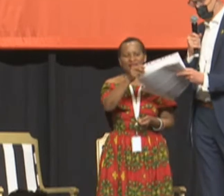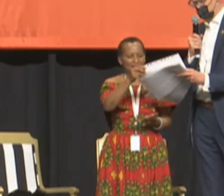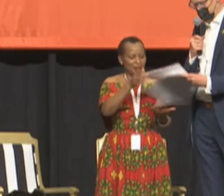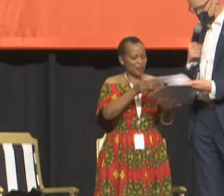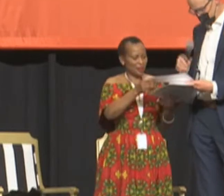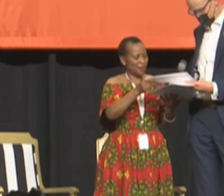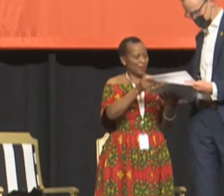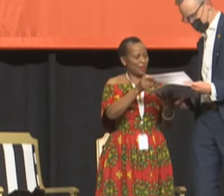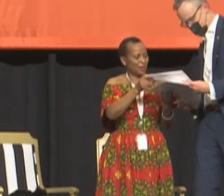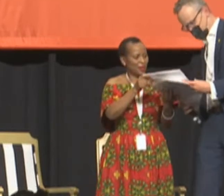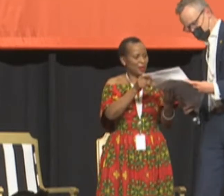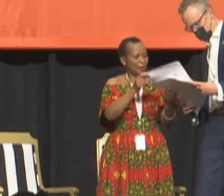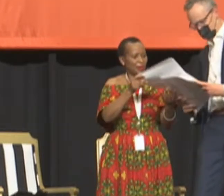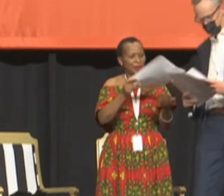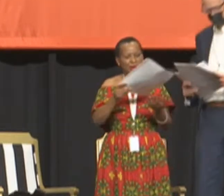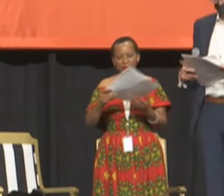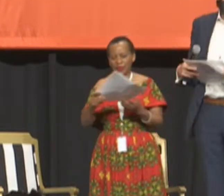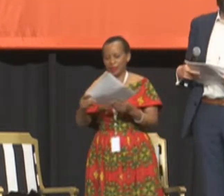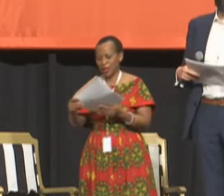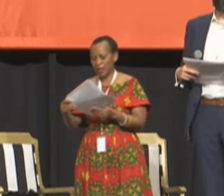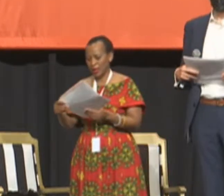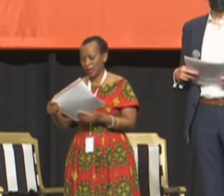Tandeka's coming there.